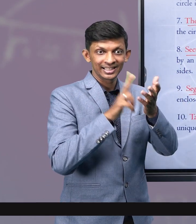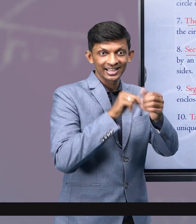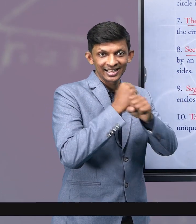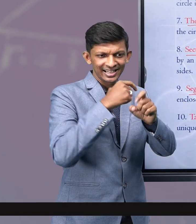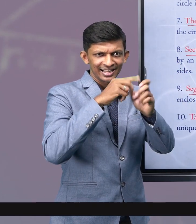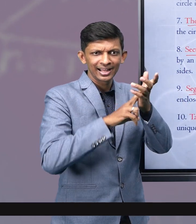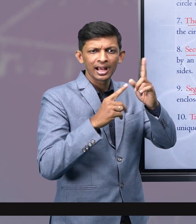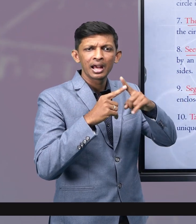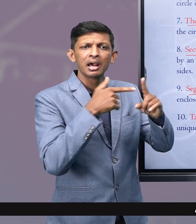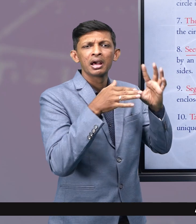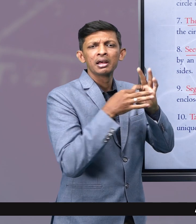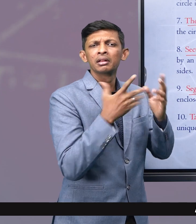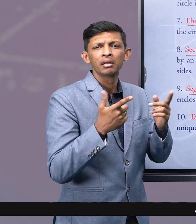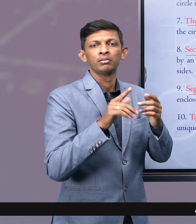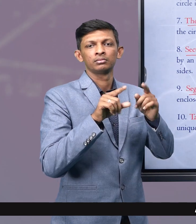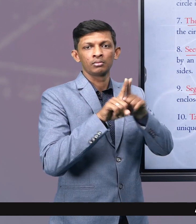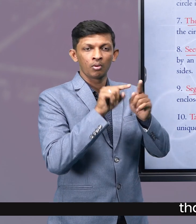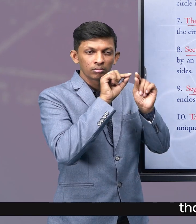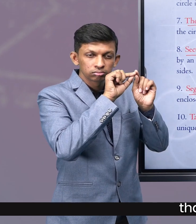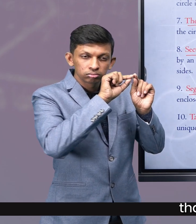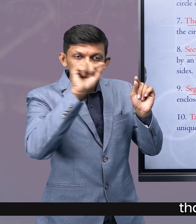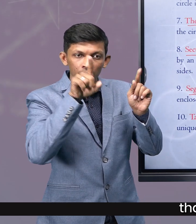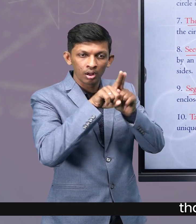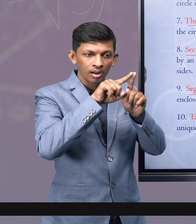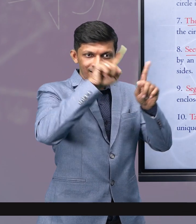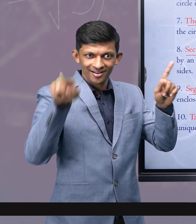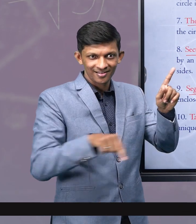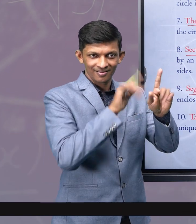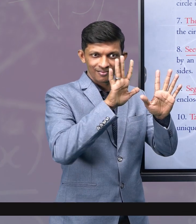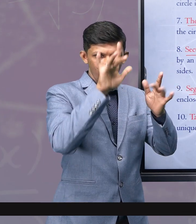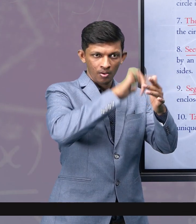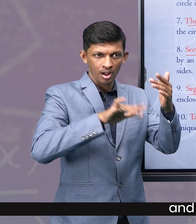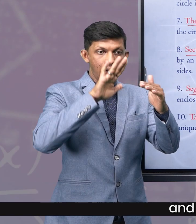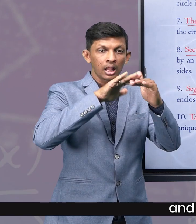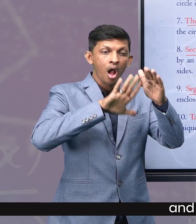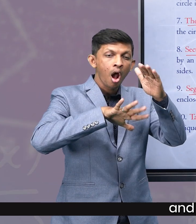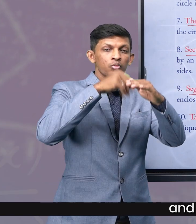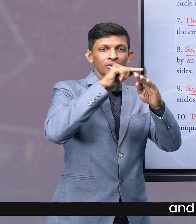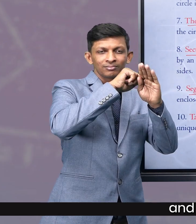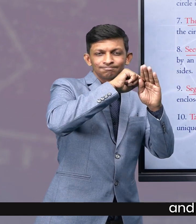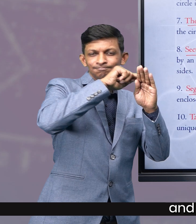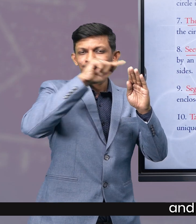Tangent. A tangent is a line that touches a circle at a unique point and lies outside the circle.